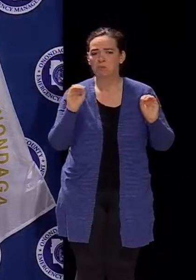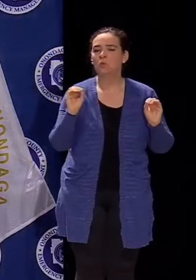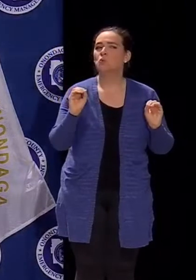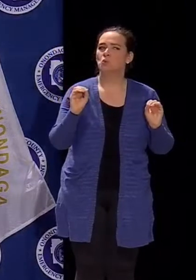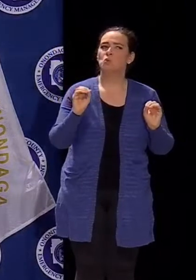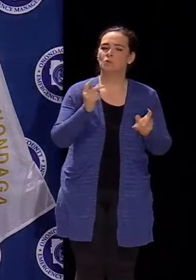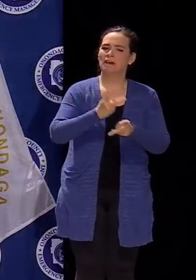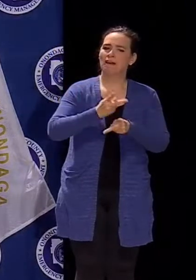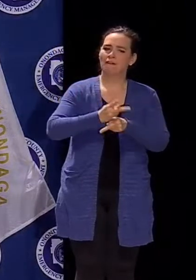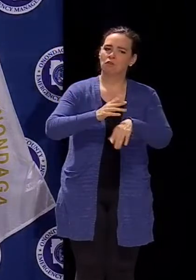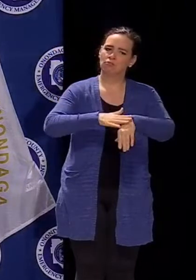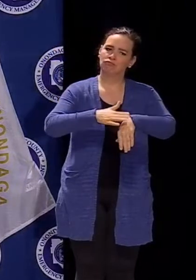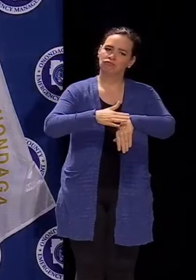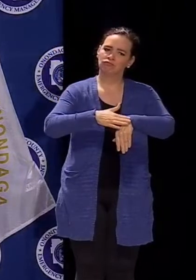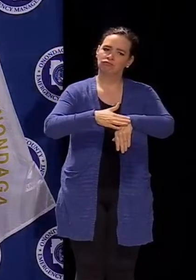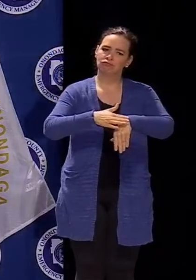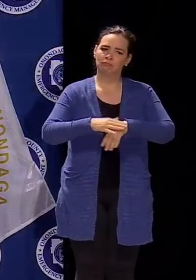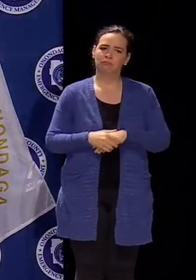testing